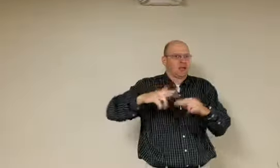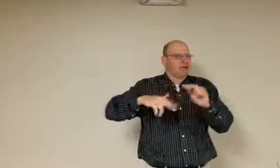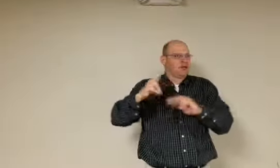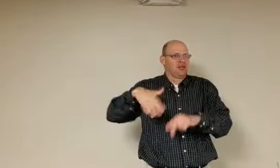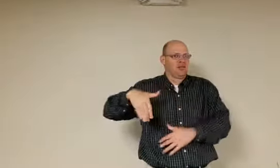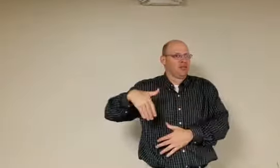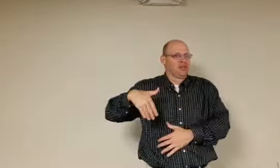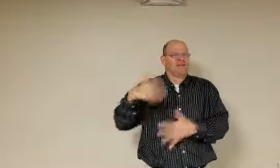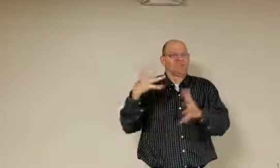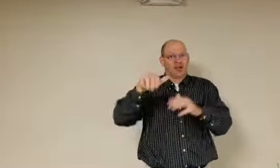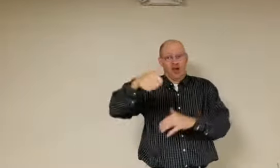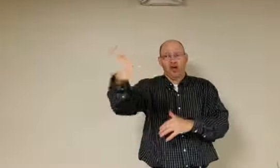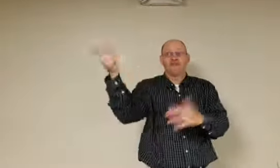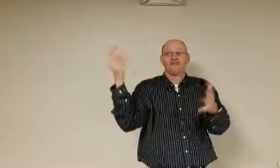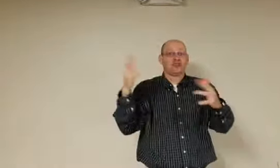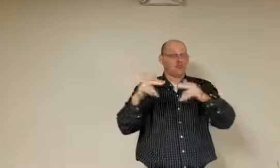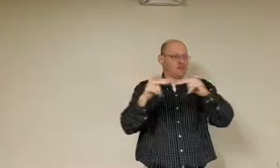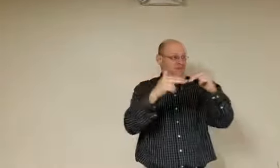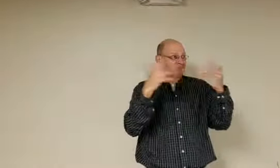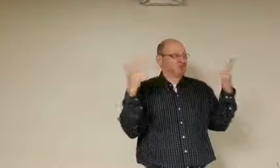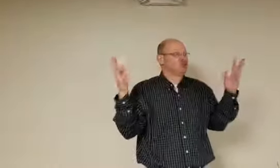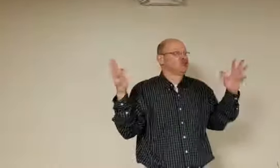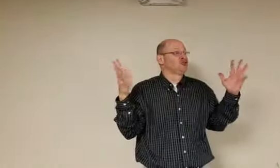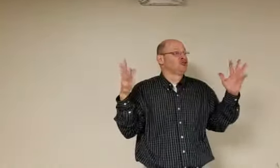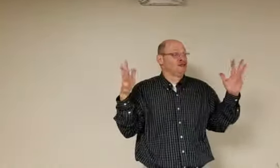Covenant. They have everything else ready.